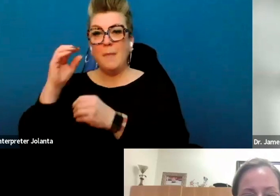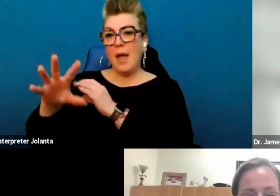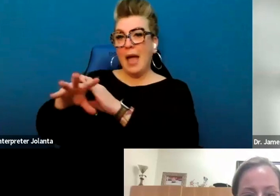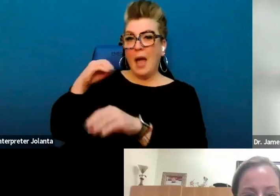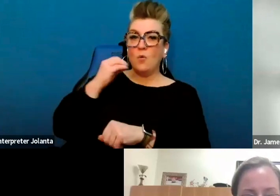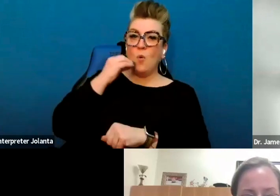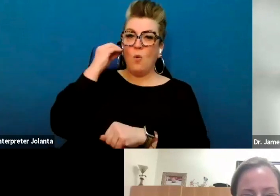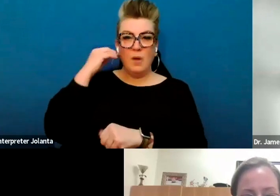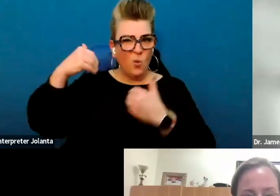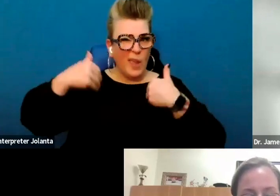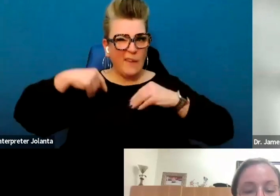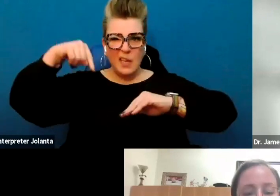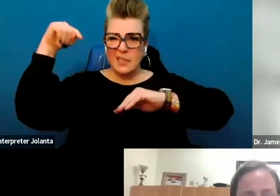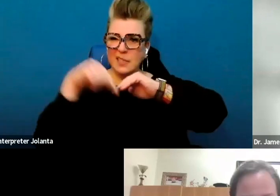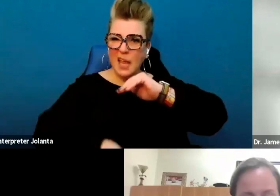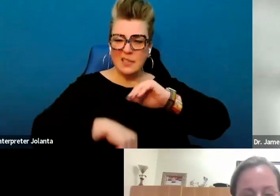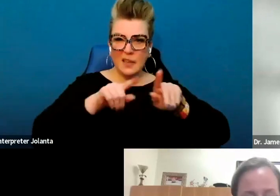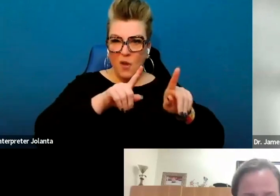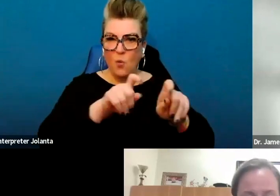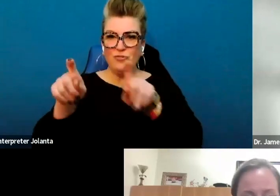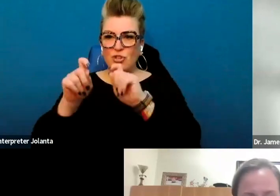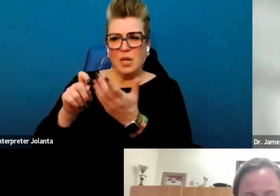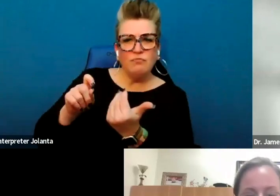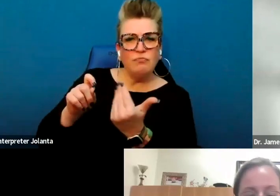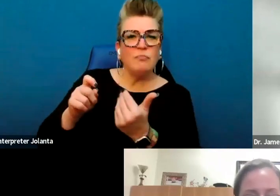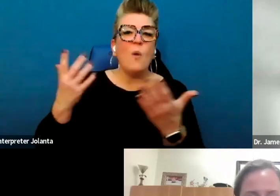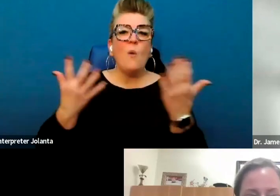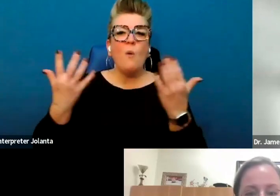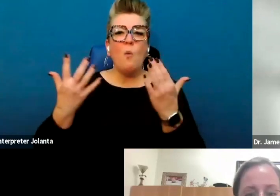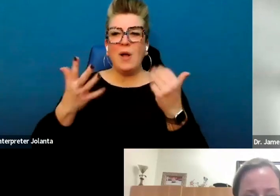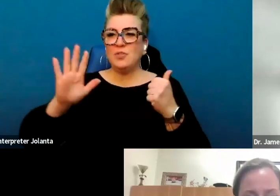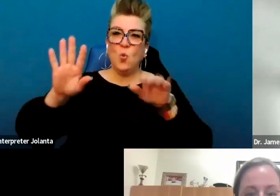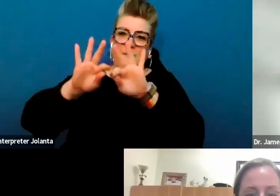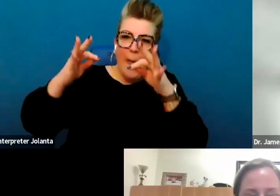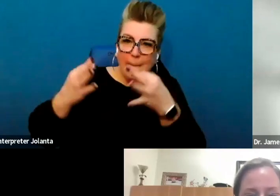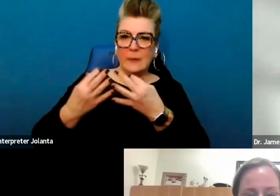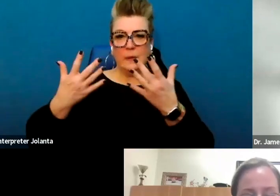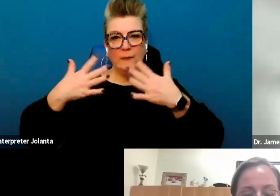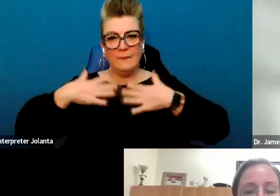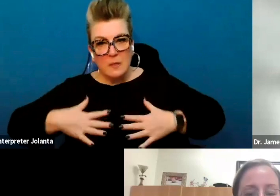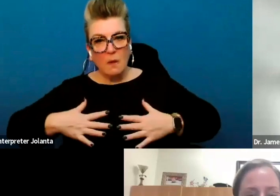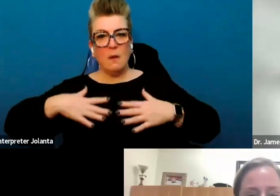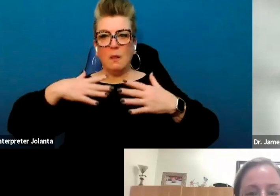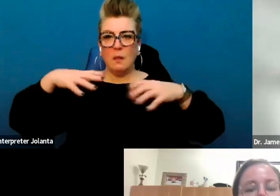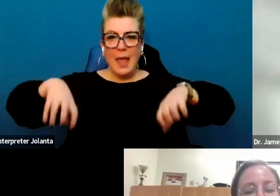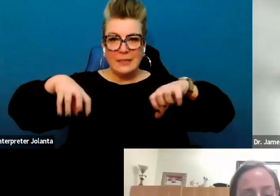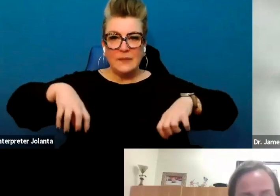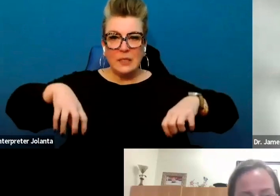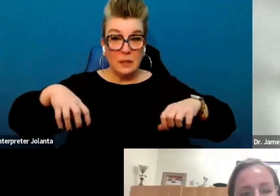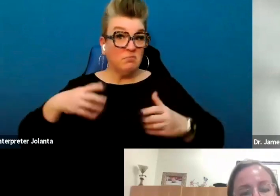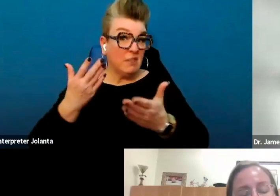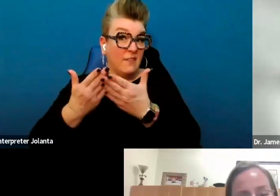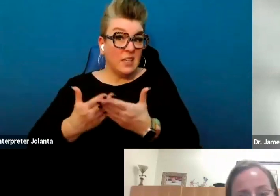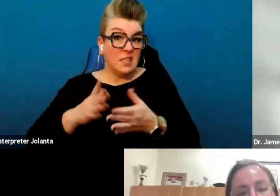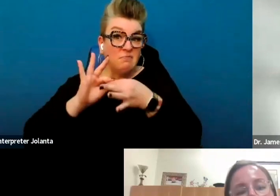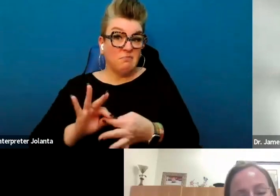extensive questionnaire looking at physical activity and exercise, because there's a lot of evidence to suggest that that's related